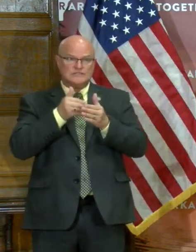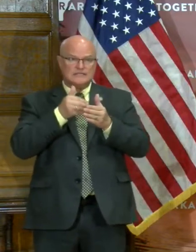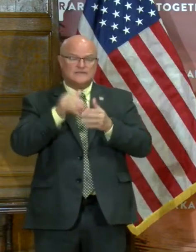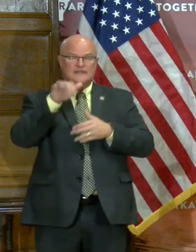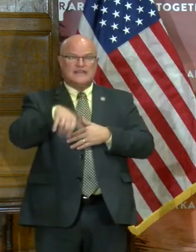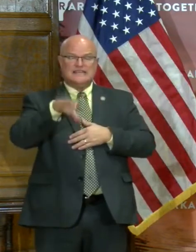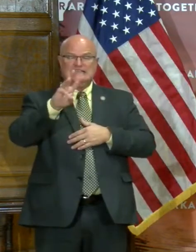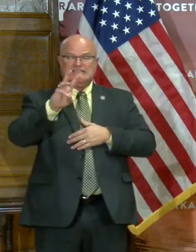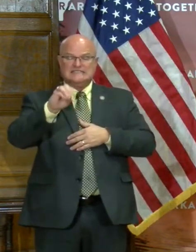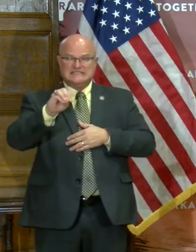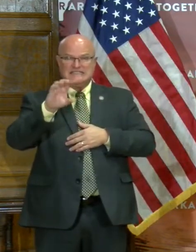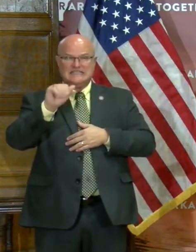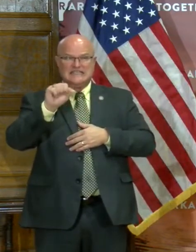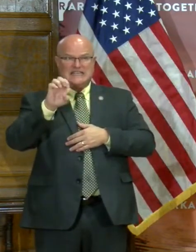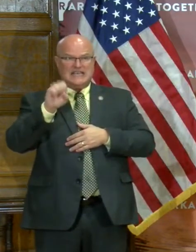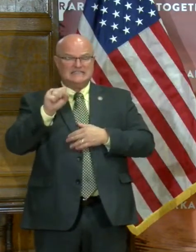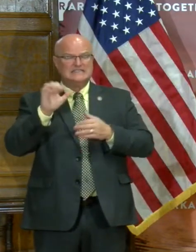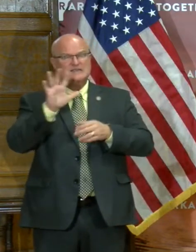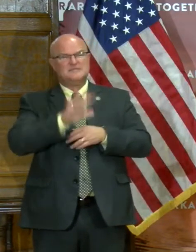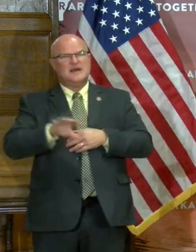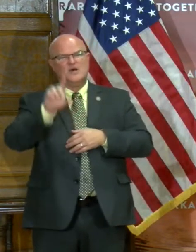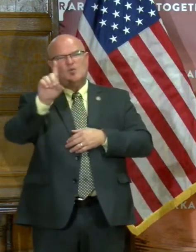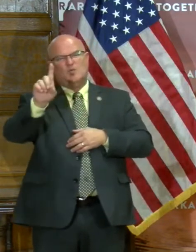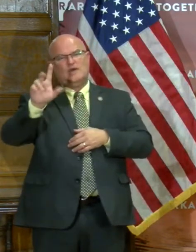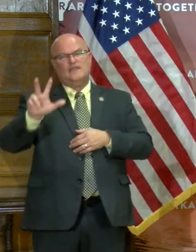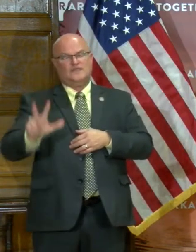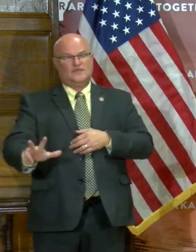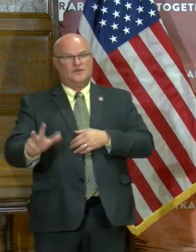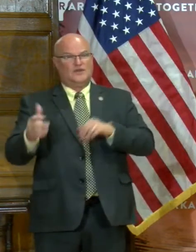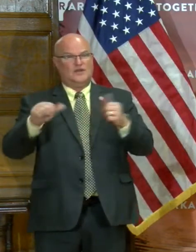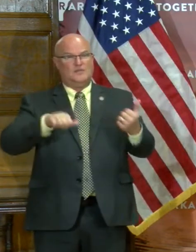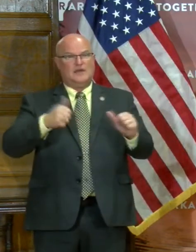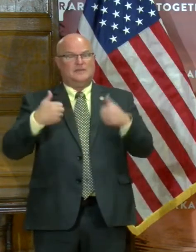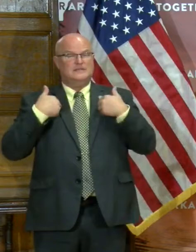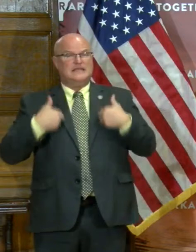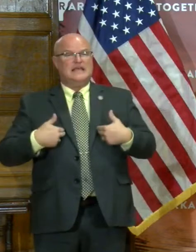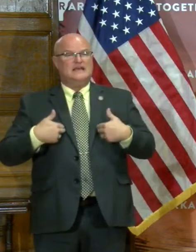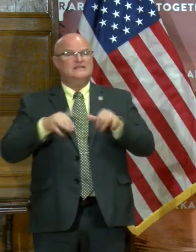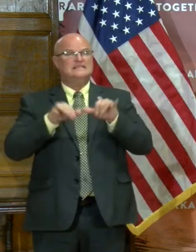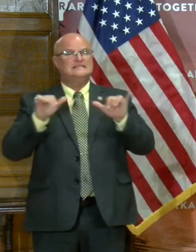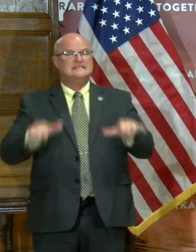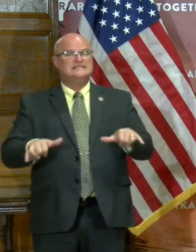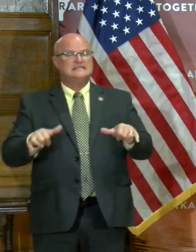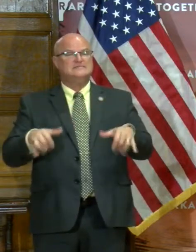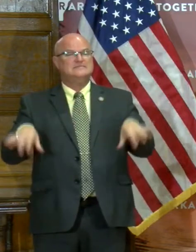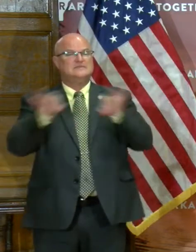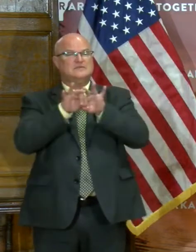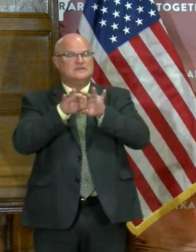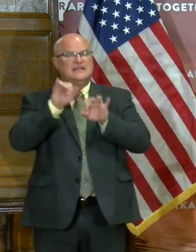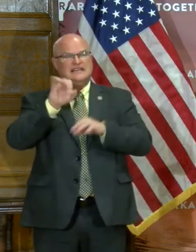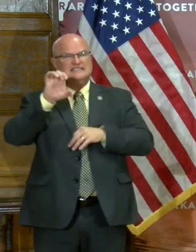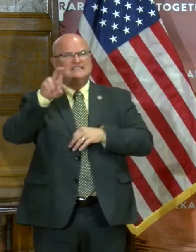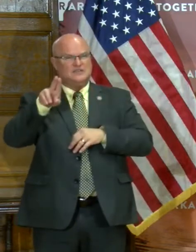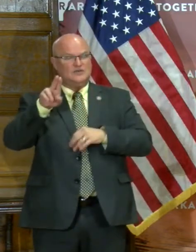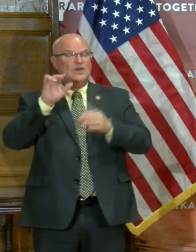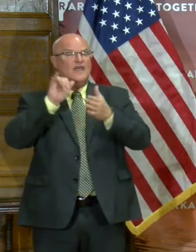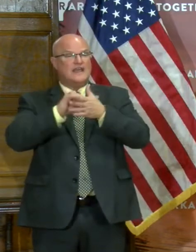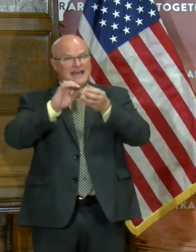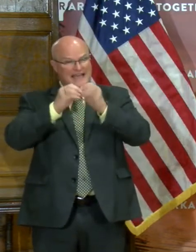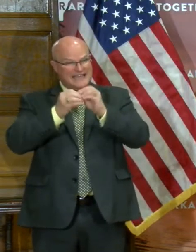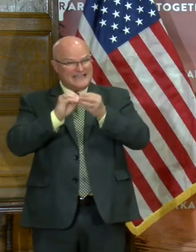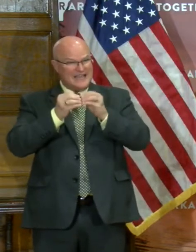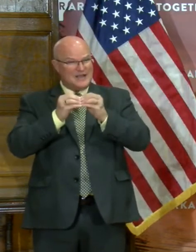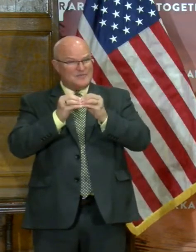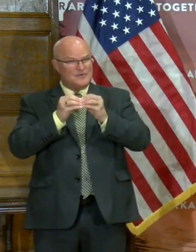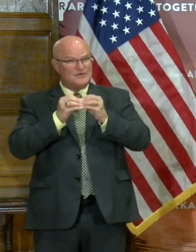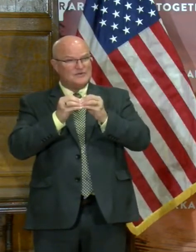Those 60 cases in critical care make up about 1/3 of our Baptist Health System critical care bed capacity. So that number